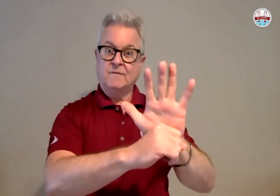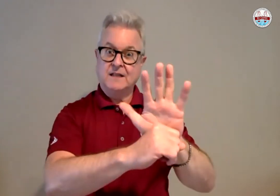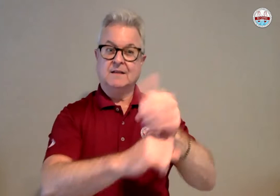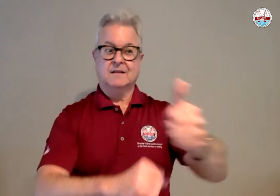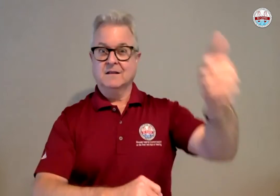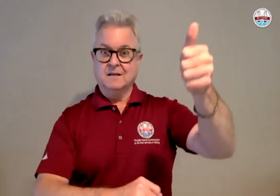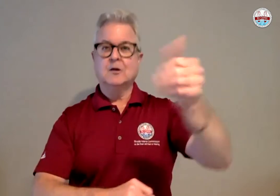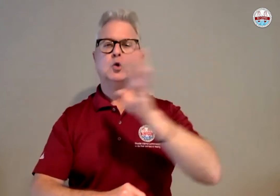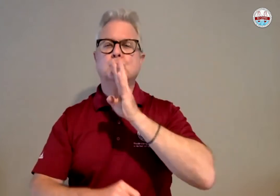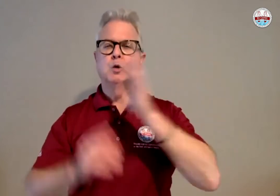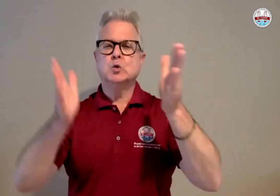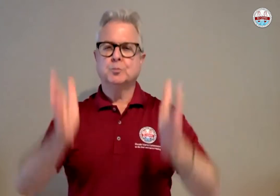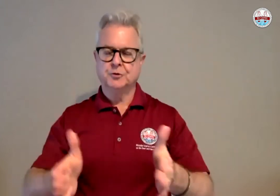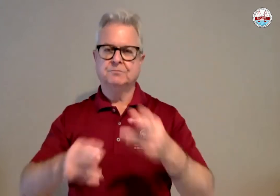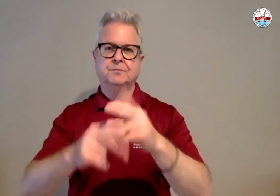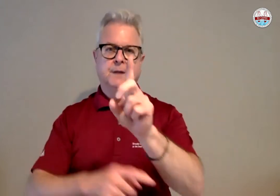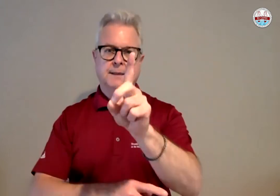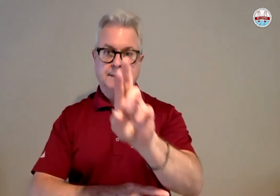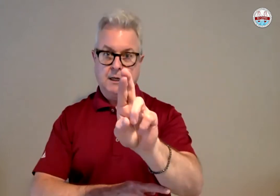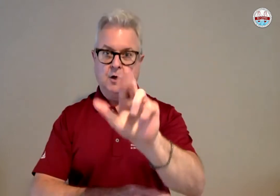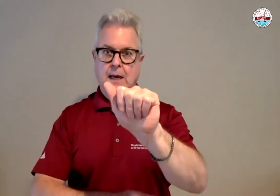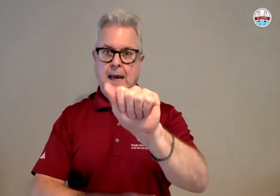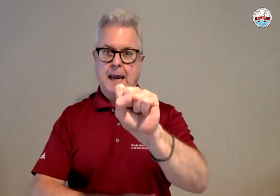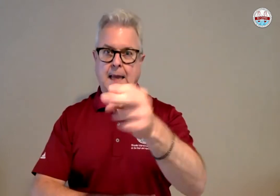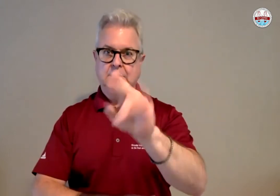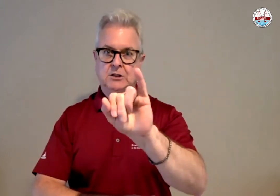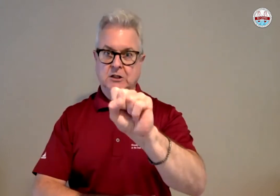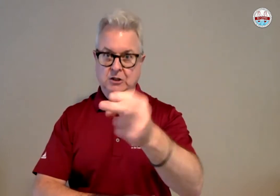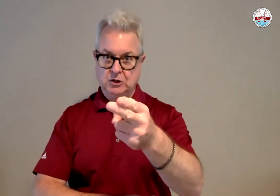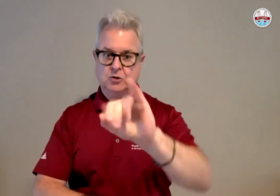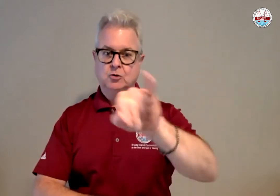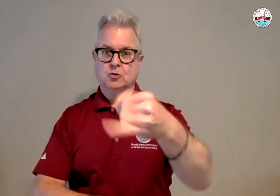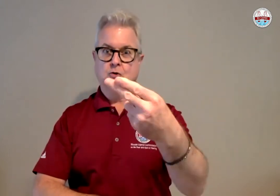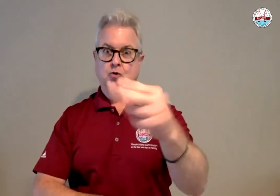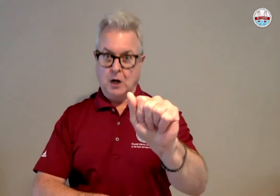House COVID spokesperson, Dr. Ashish Jha,